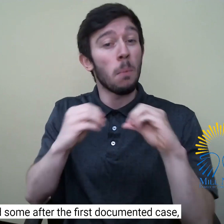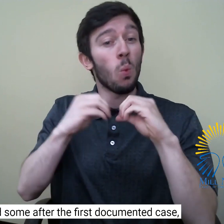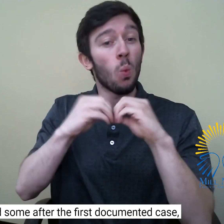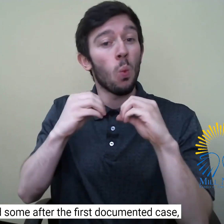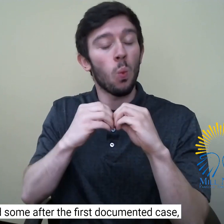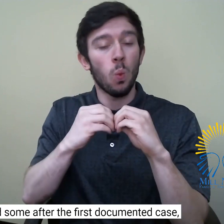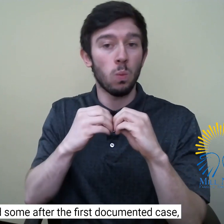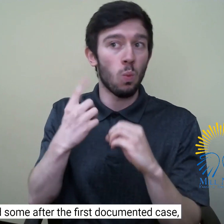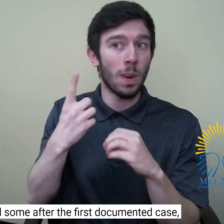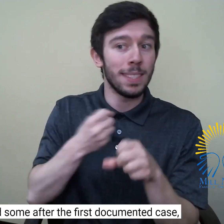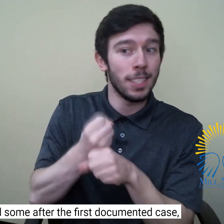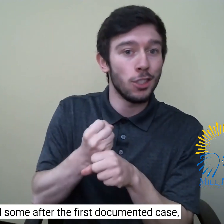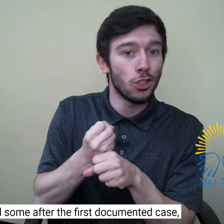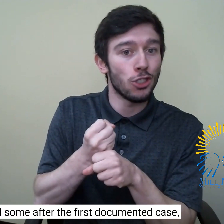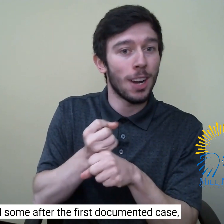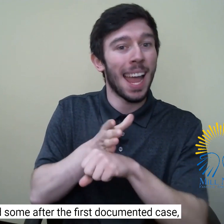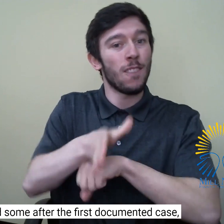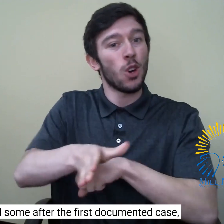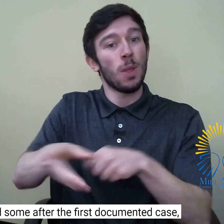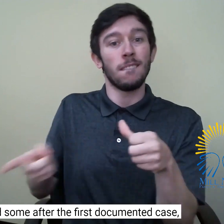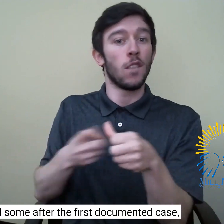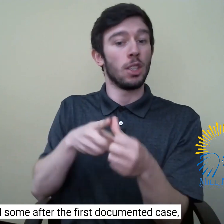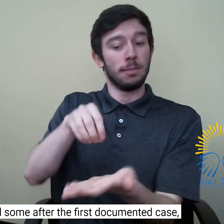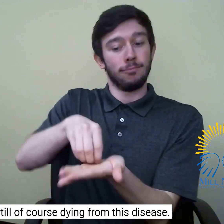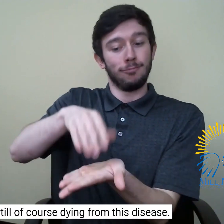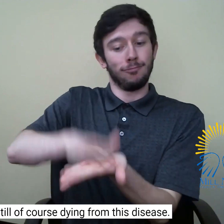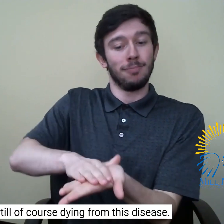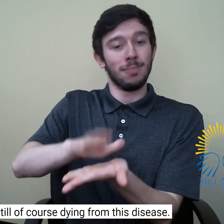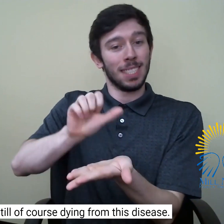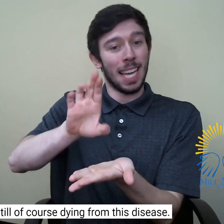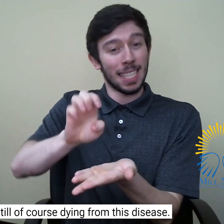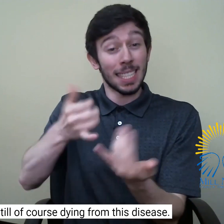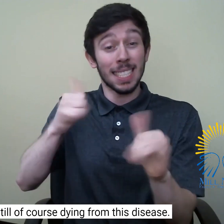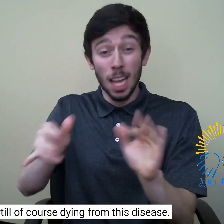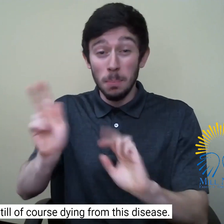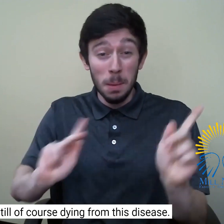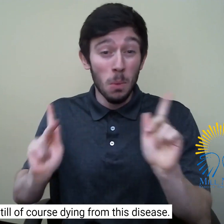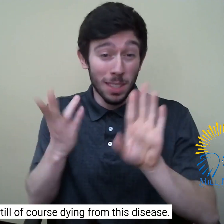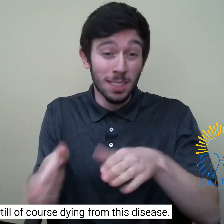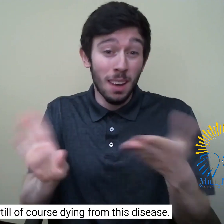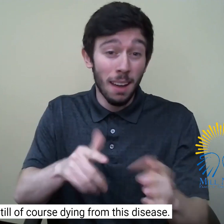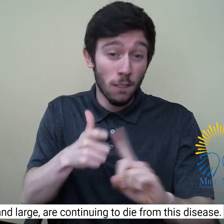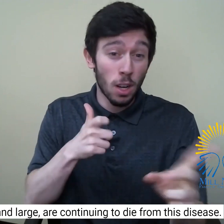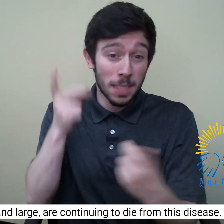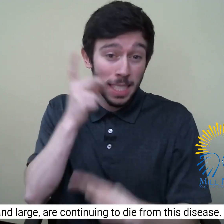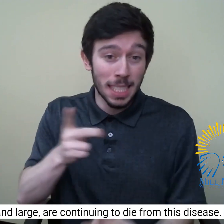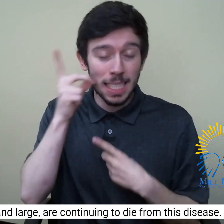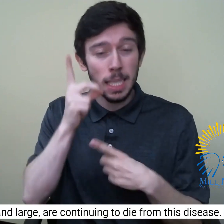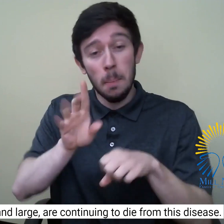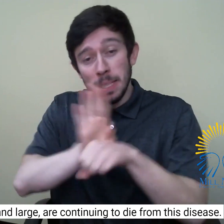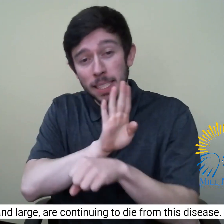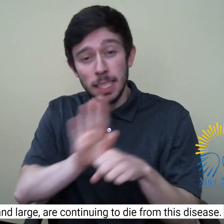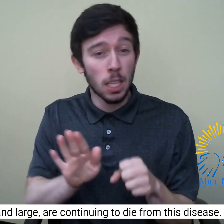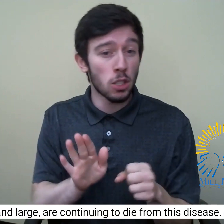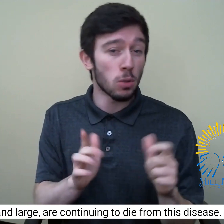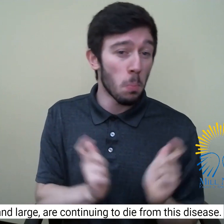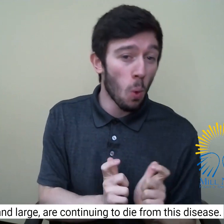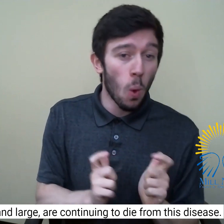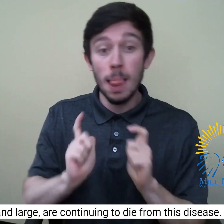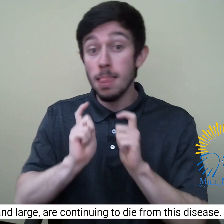A year and some after the first documented case, we are still, of course, dying from this disease. Businesses, small and large, are continuing to die